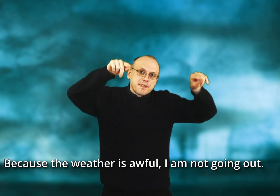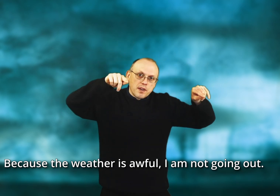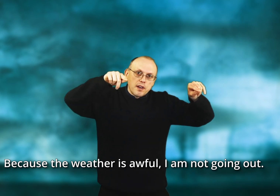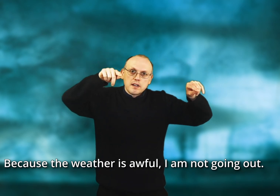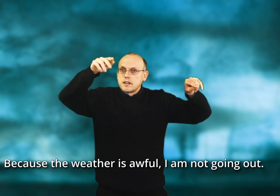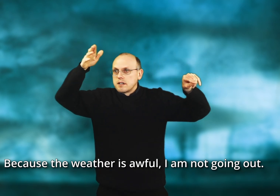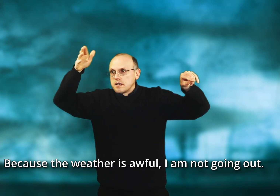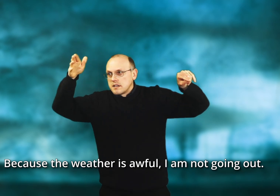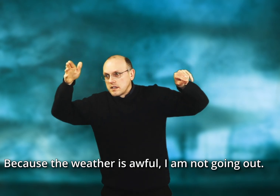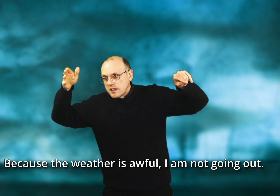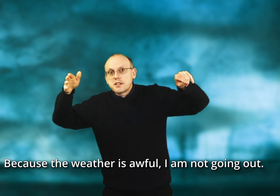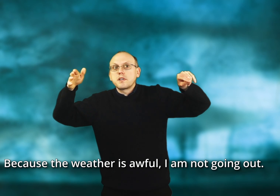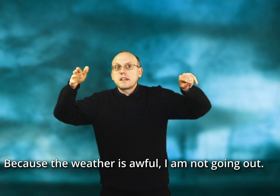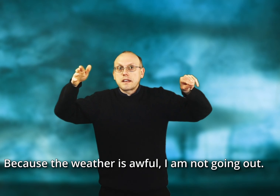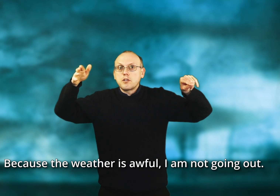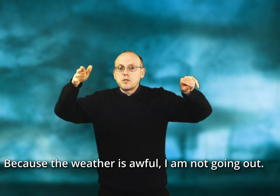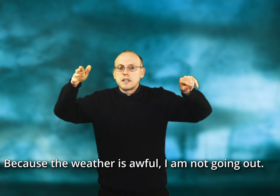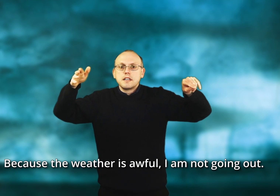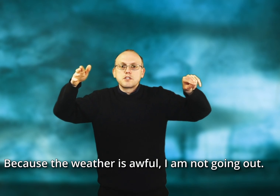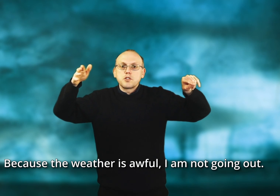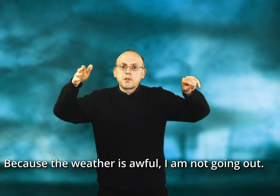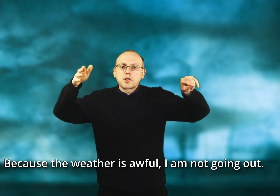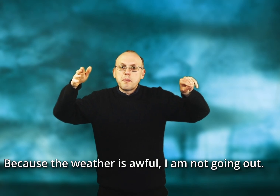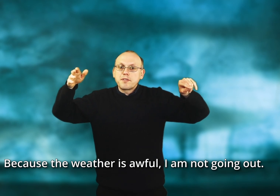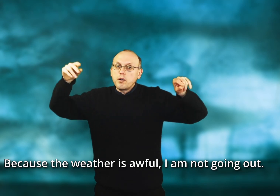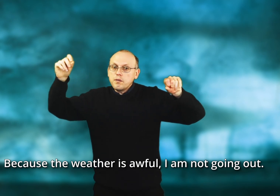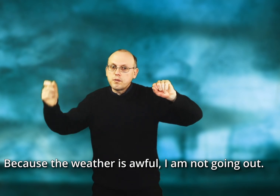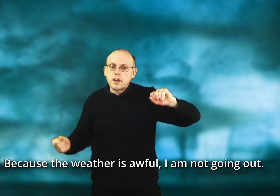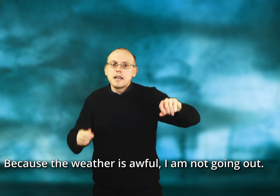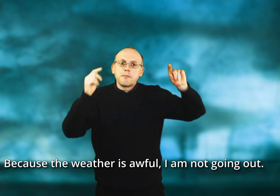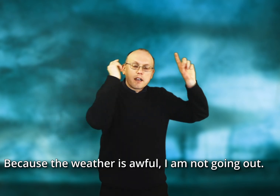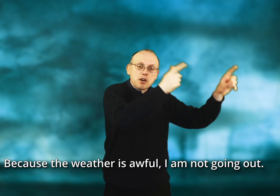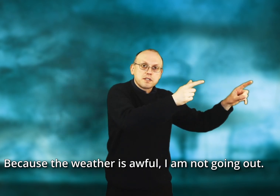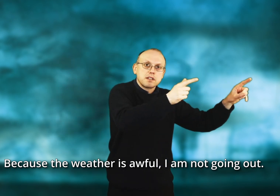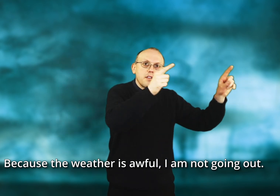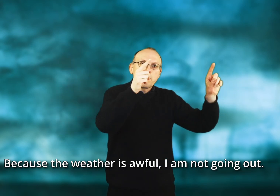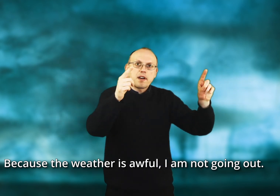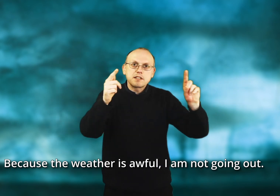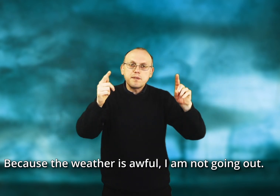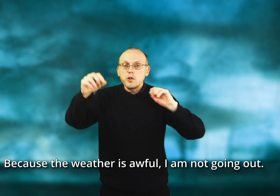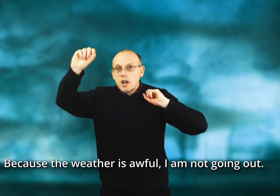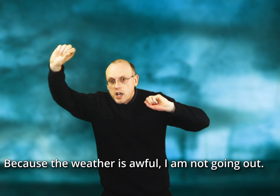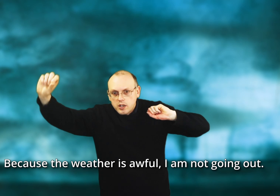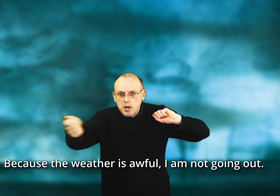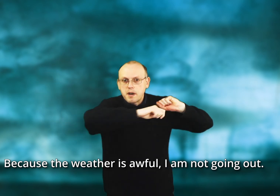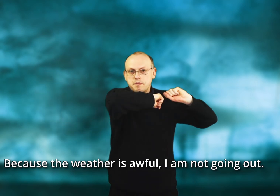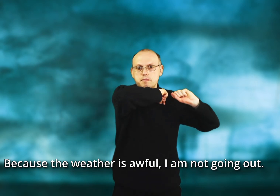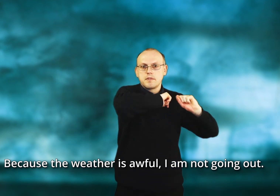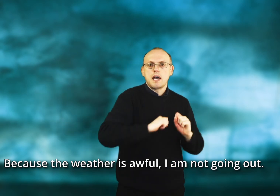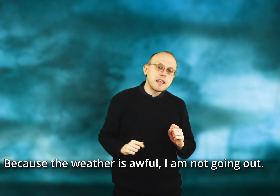after the subordinating clause. So you put a comma after awful. Because the weather is awful, comma. I am not